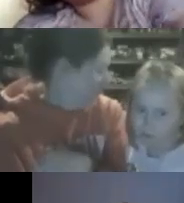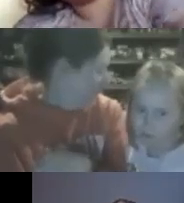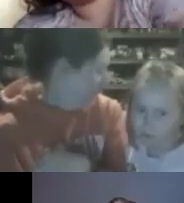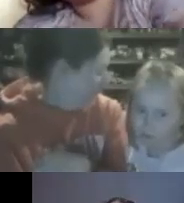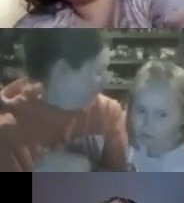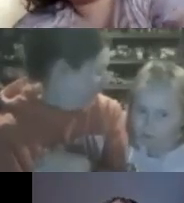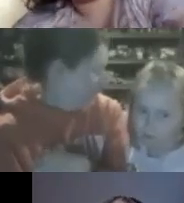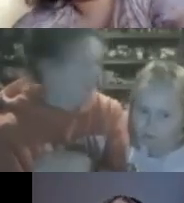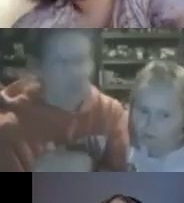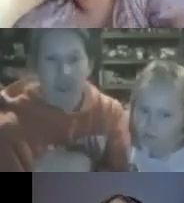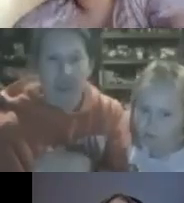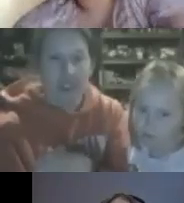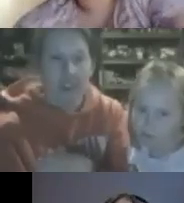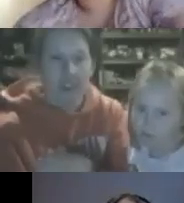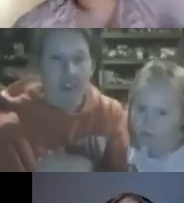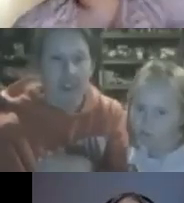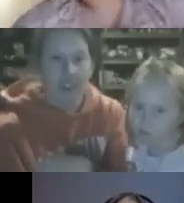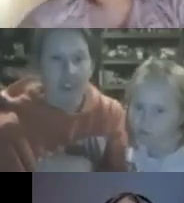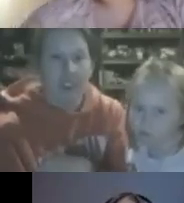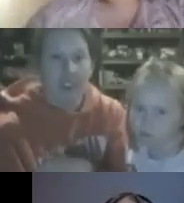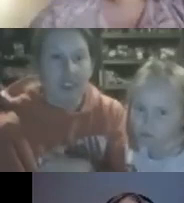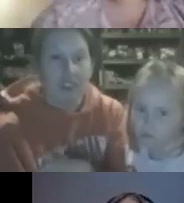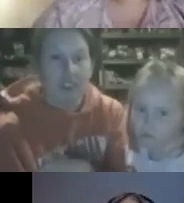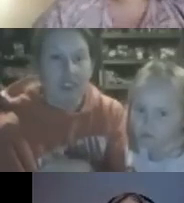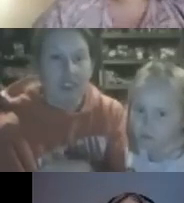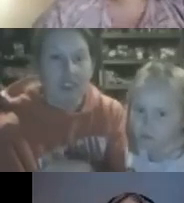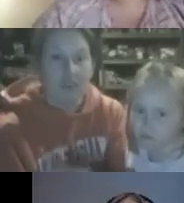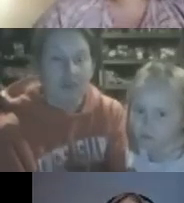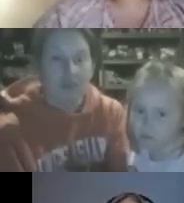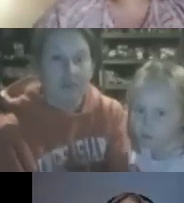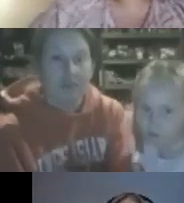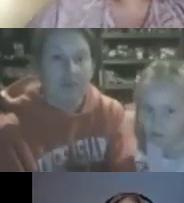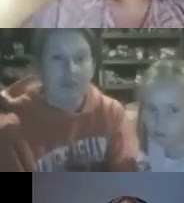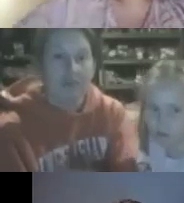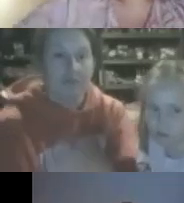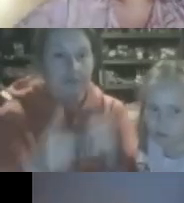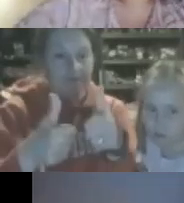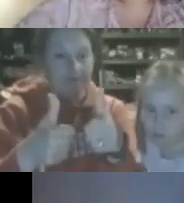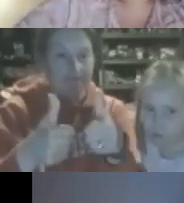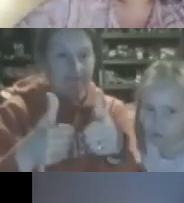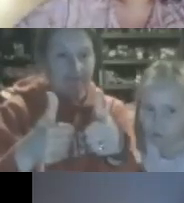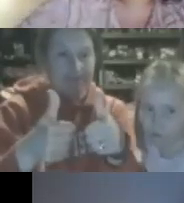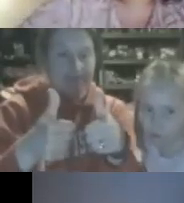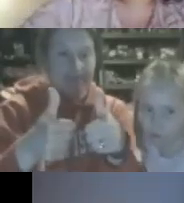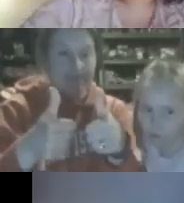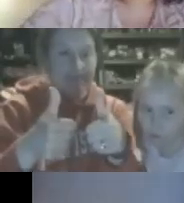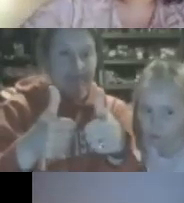Raise your hand or give me a thumbs up if you've ever met someone who uses sign language to communicate. Thumbs